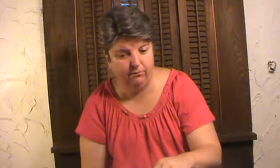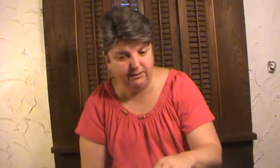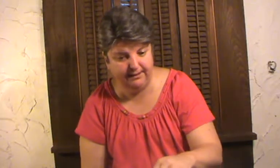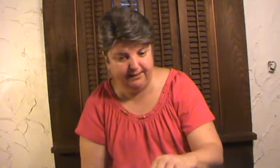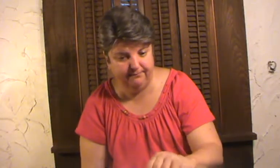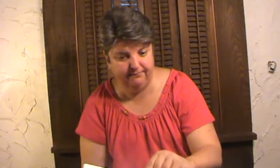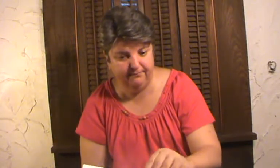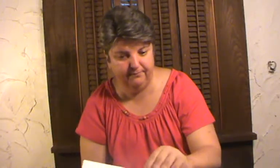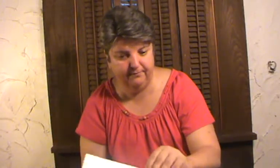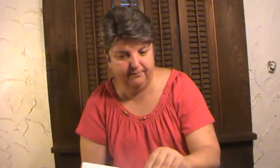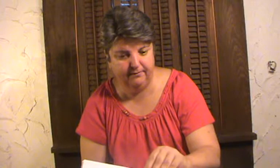14.